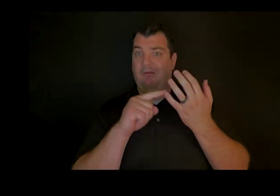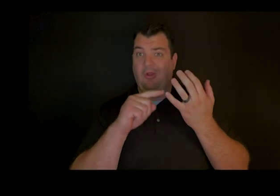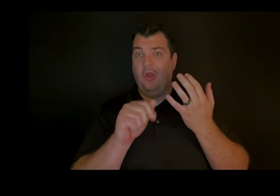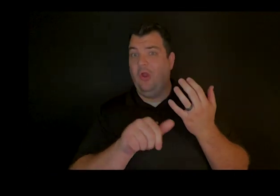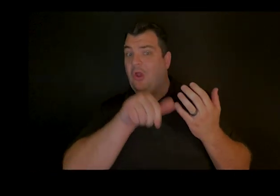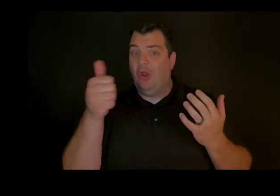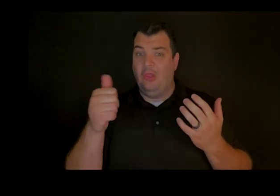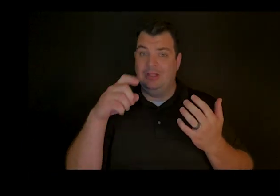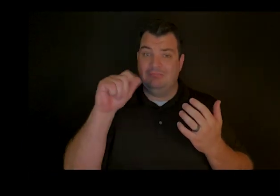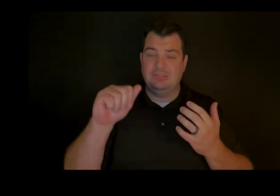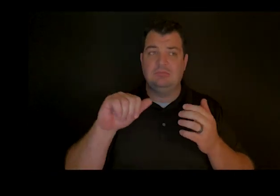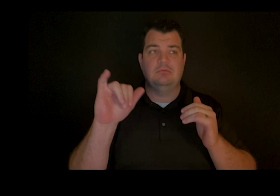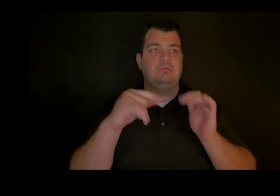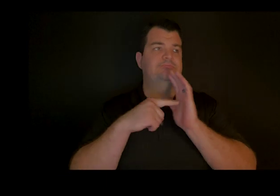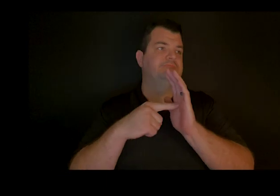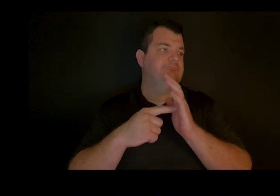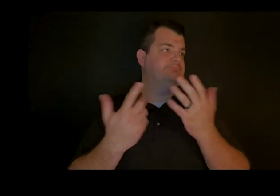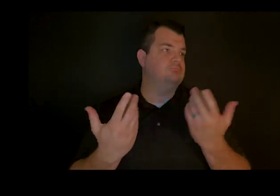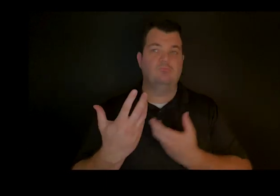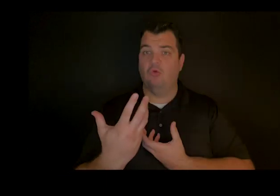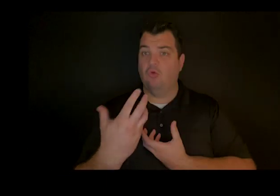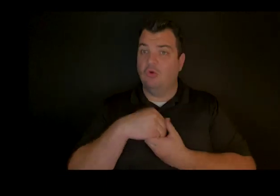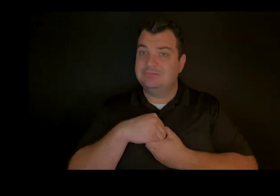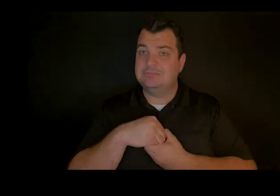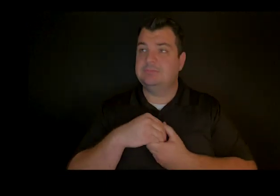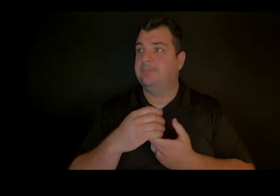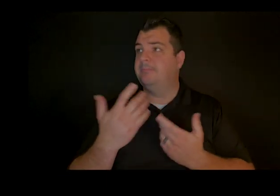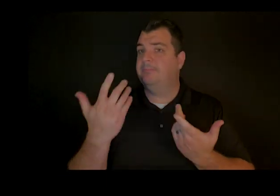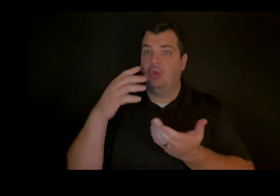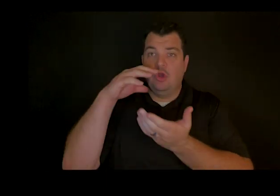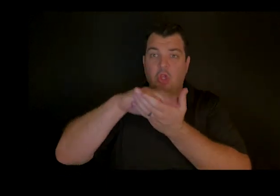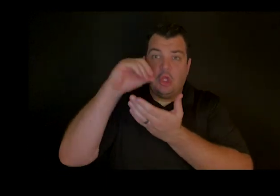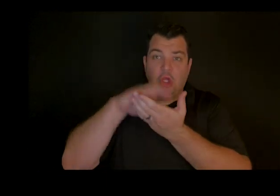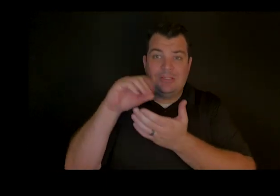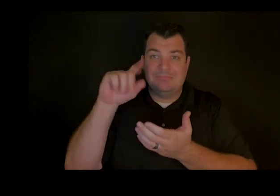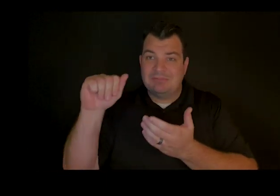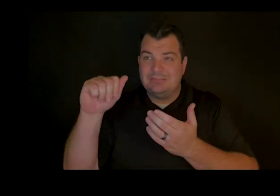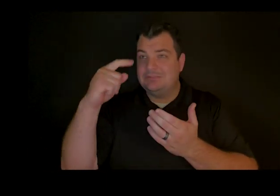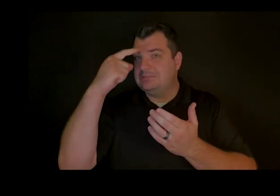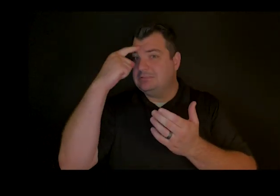or other disabilities, such as autism and learning disabilities.